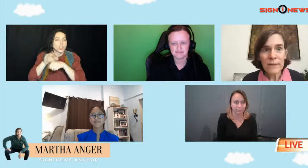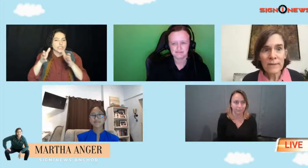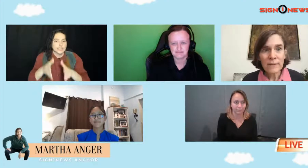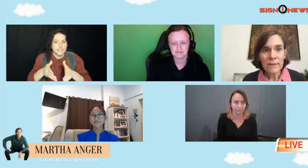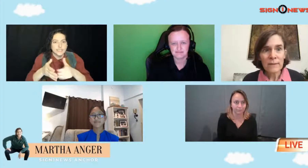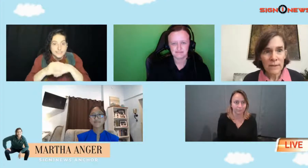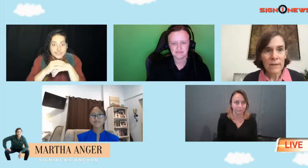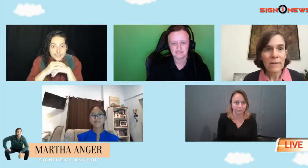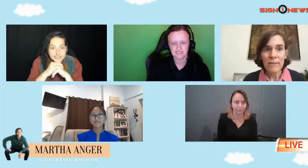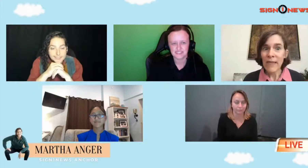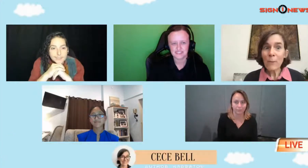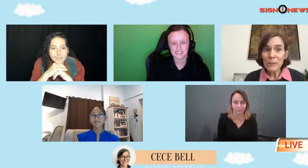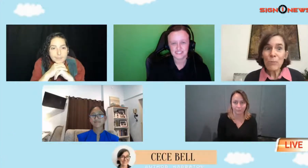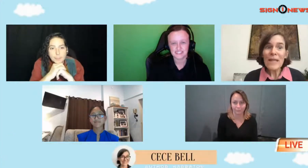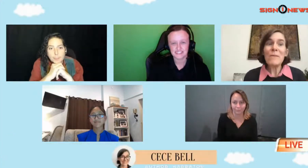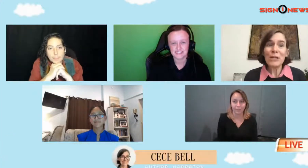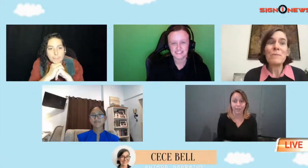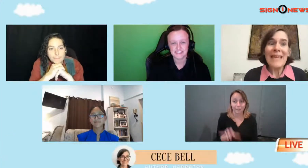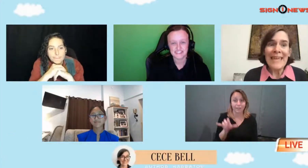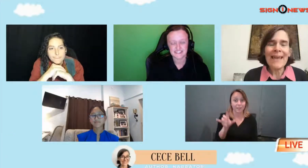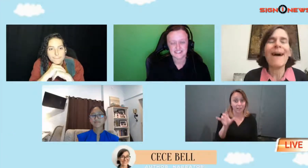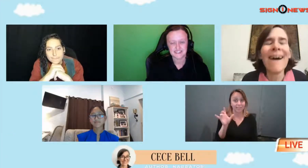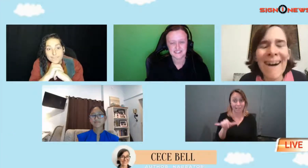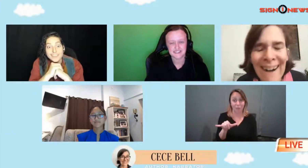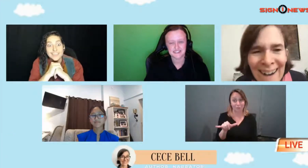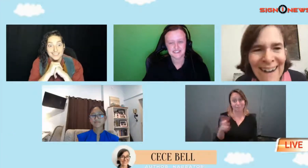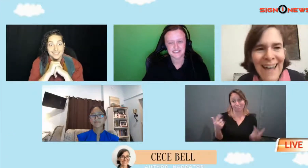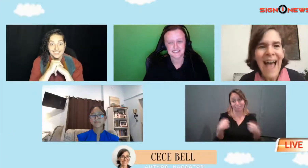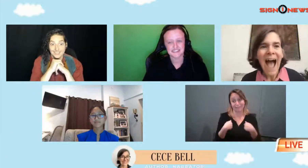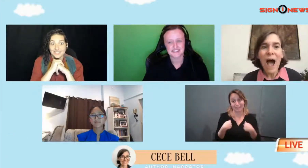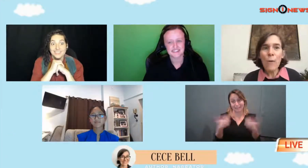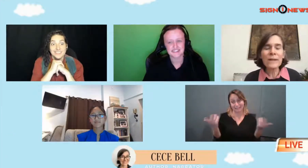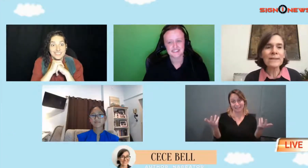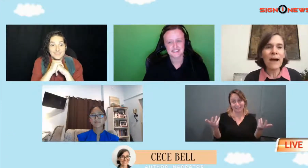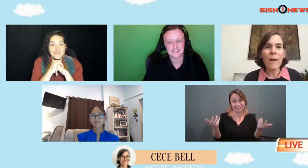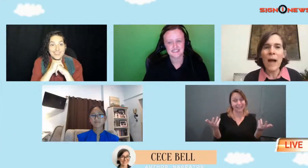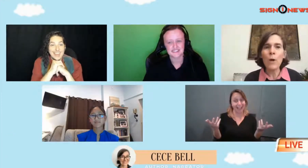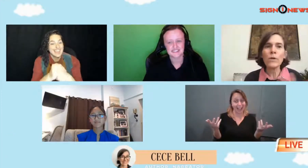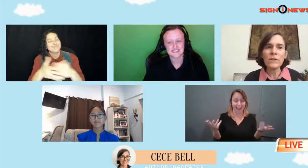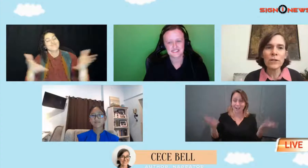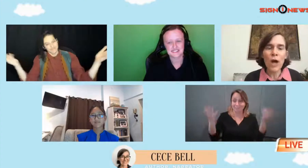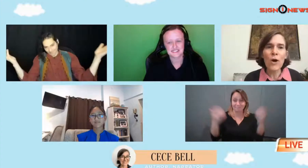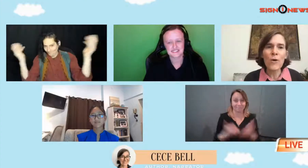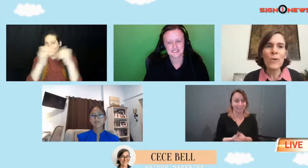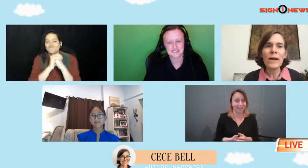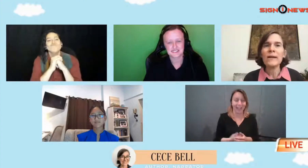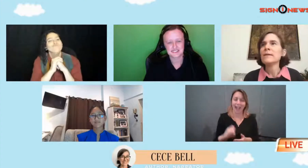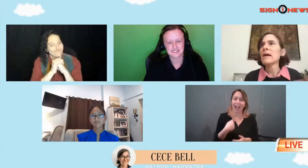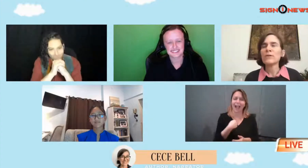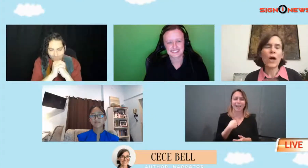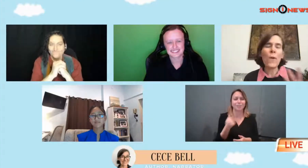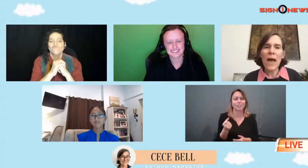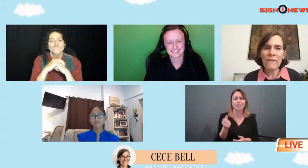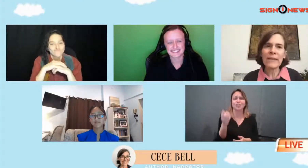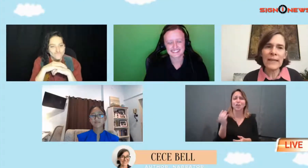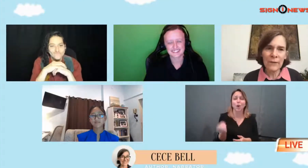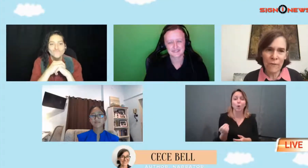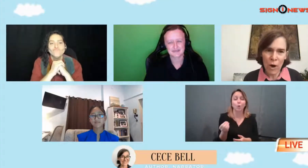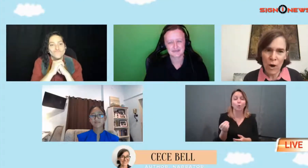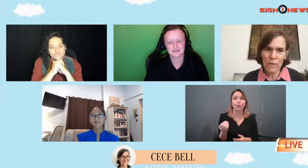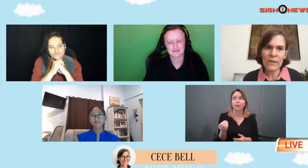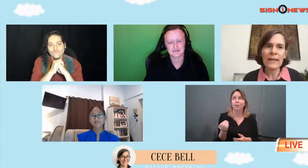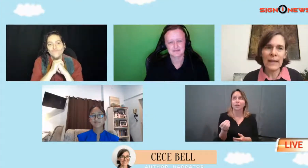That was pretty much me. I was so